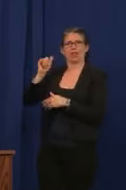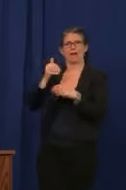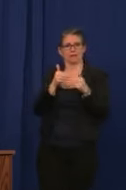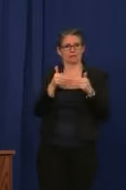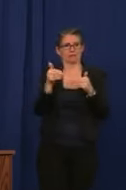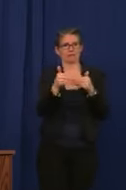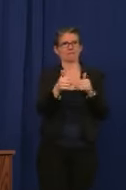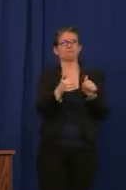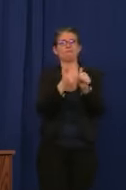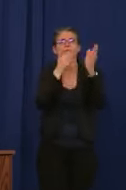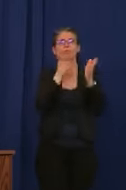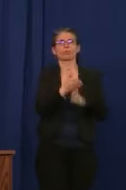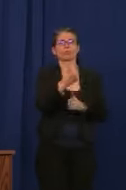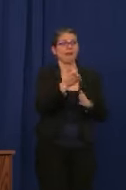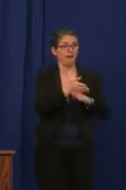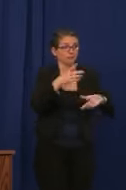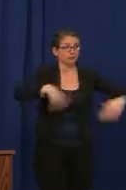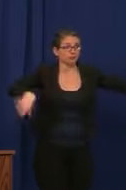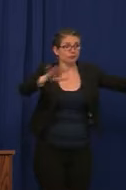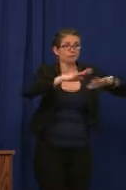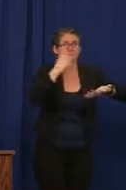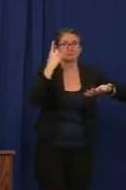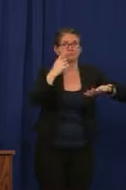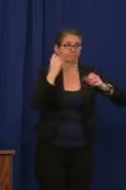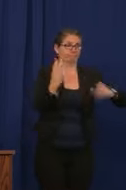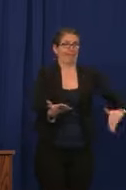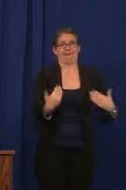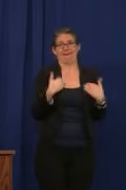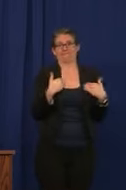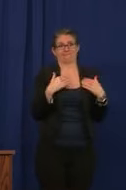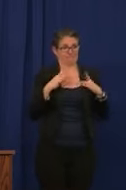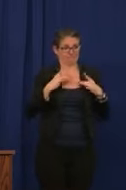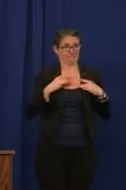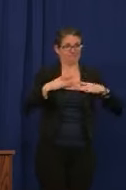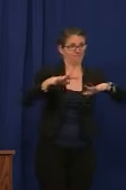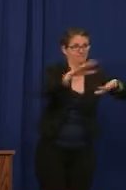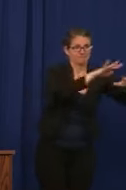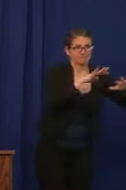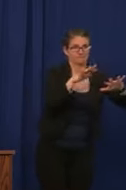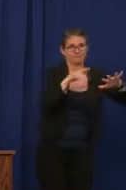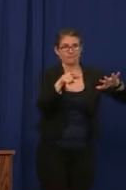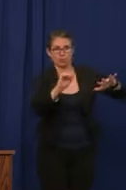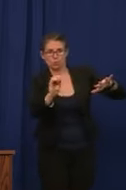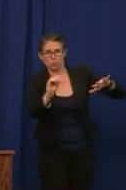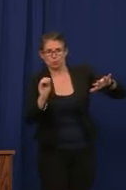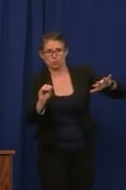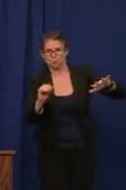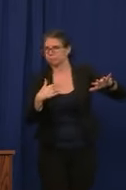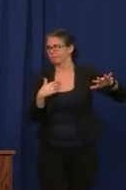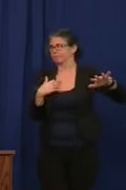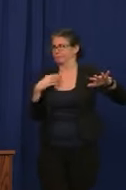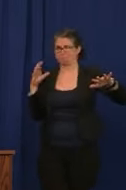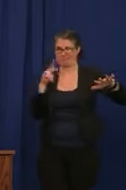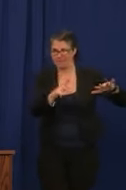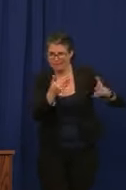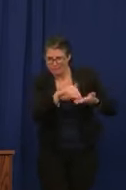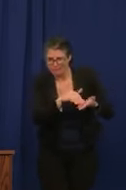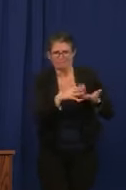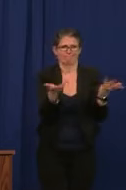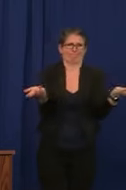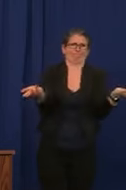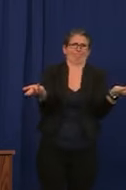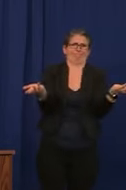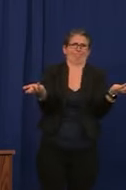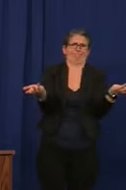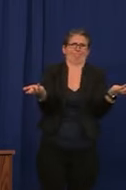have been in the vanguard in this regard, looking at universal testing in long-term care facilities. As I've talked